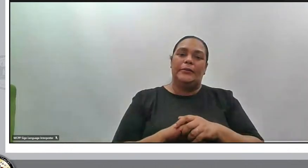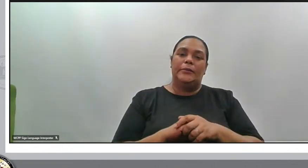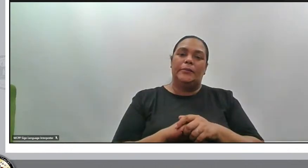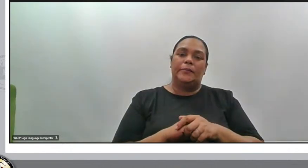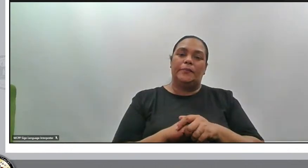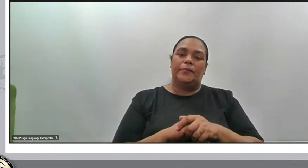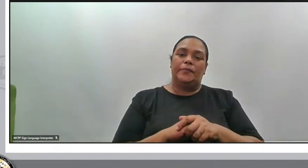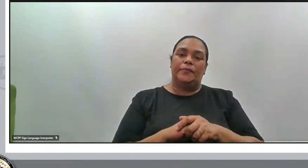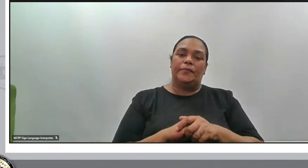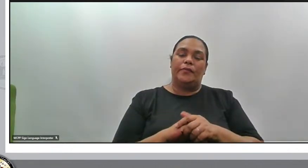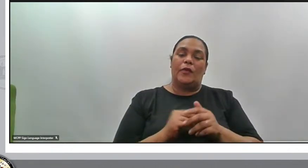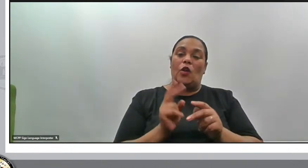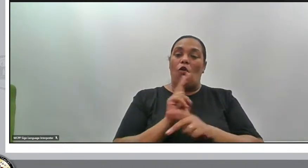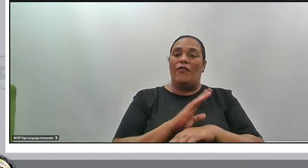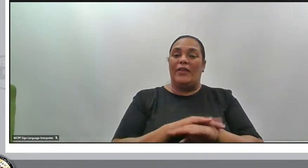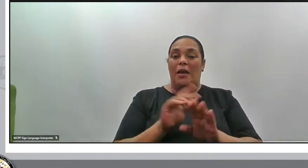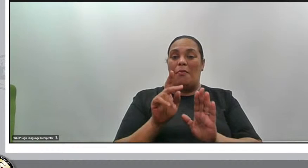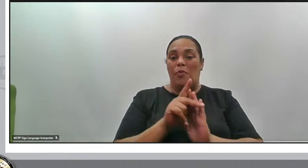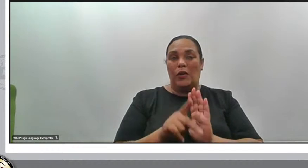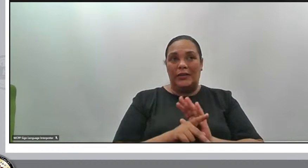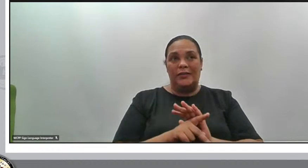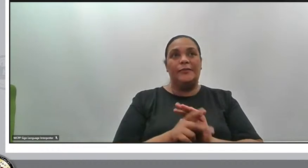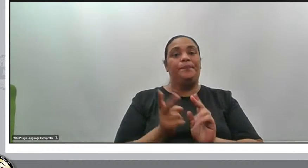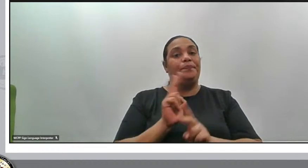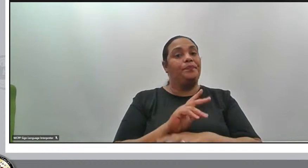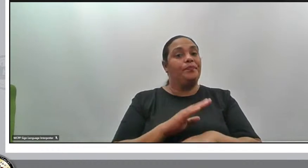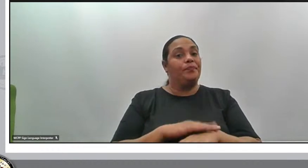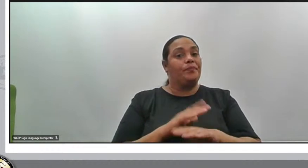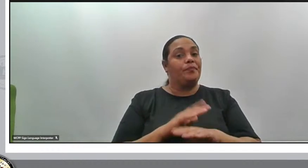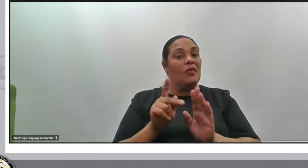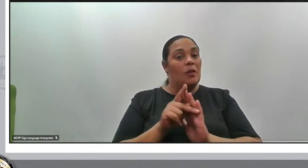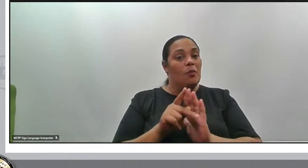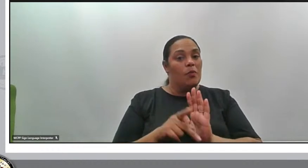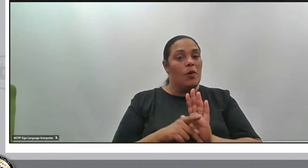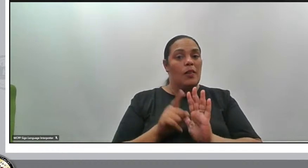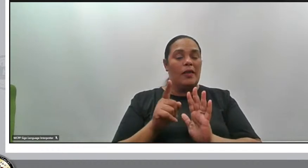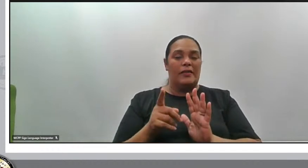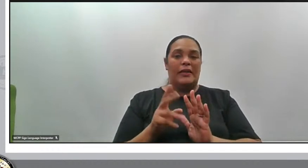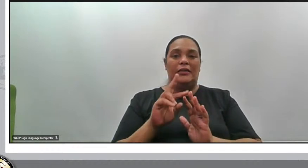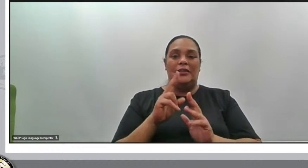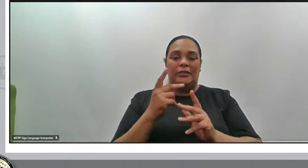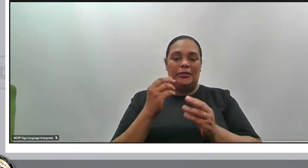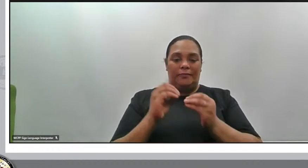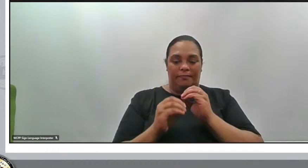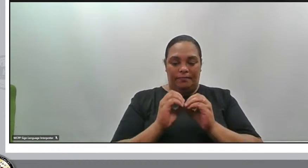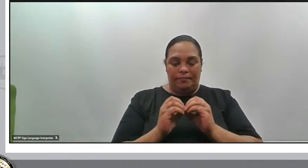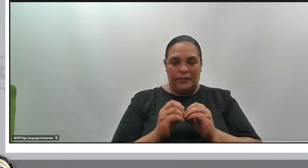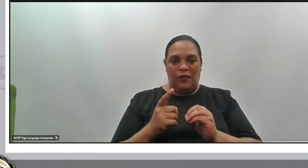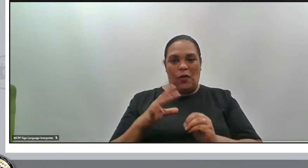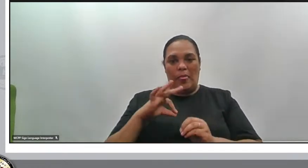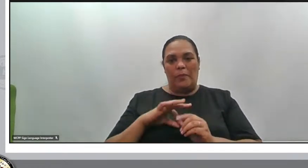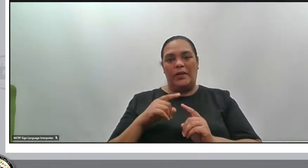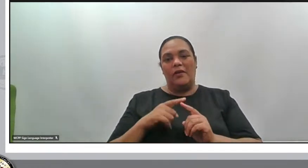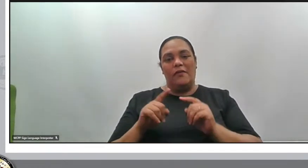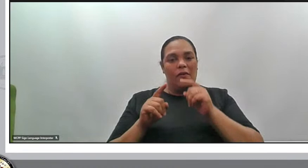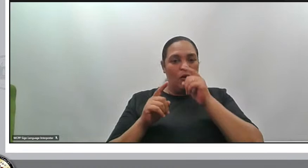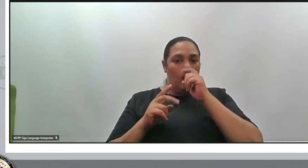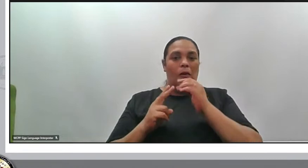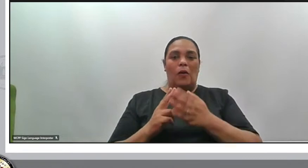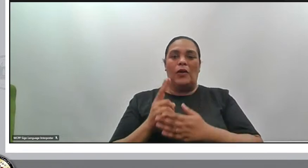of the overtime policy. The overtime policy has been reworked for the benefit of Honorable